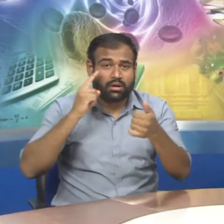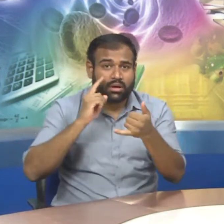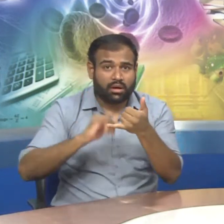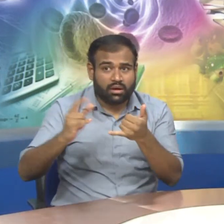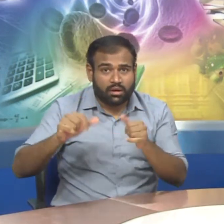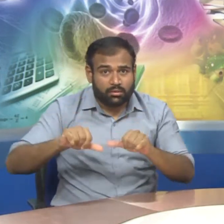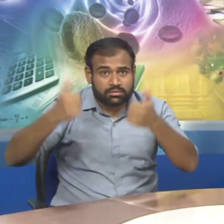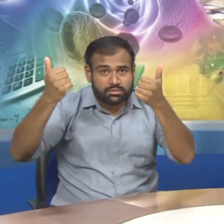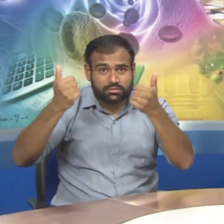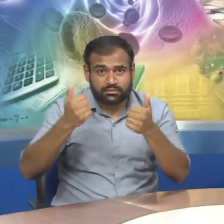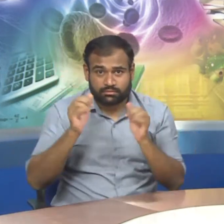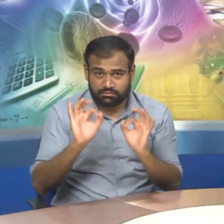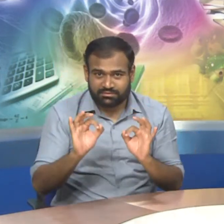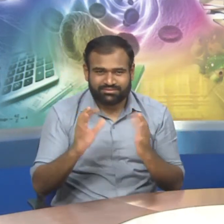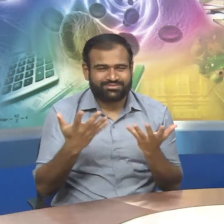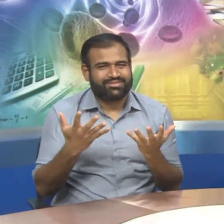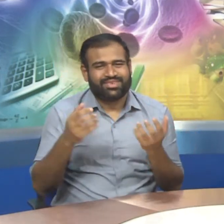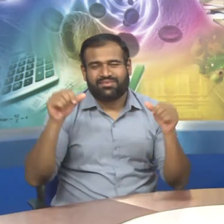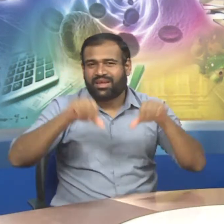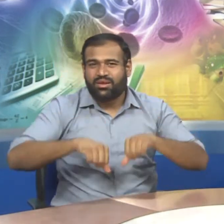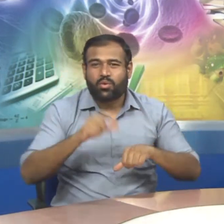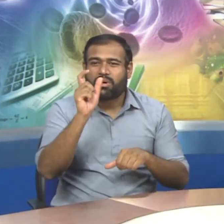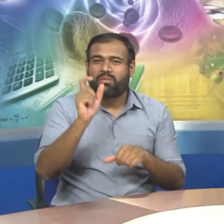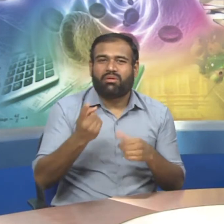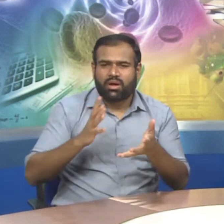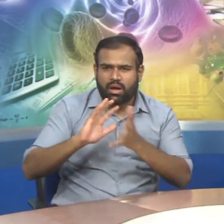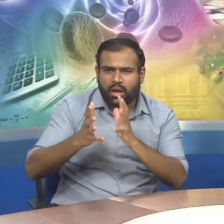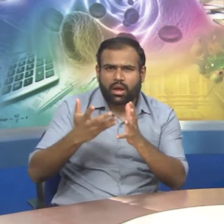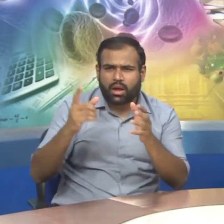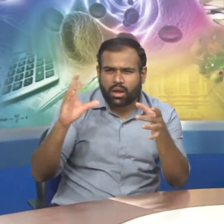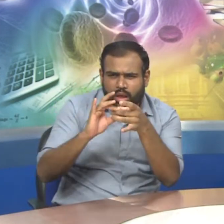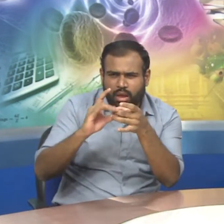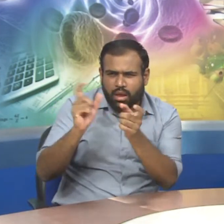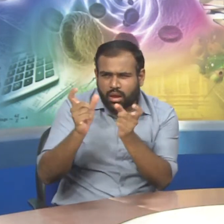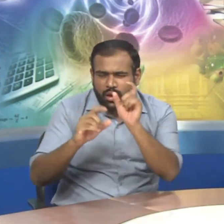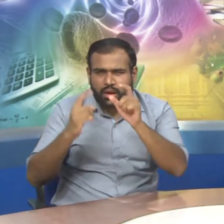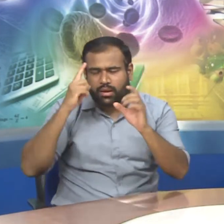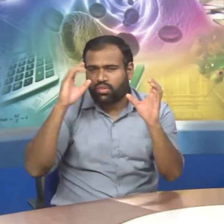No, it is not enough to learn only ISL vocabulary.